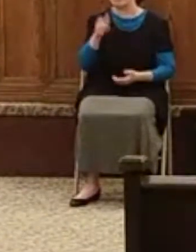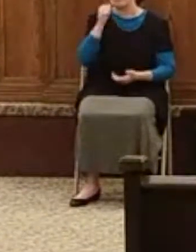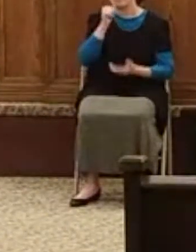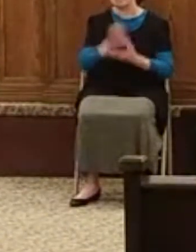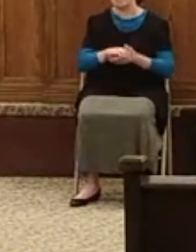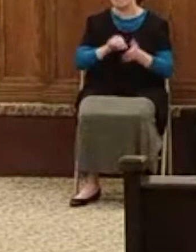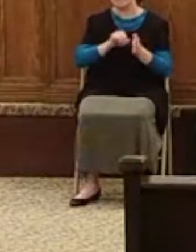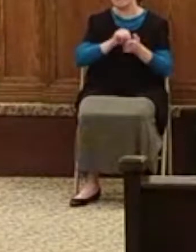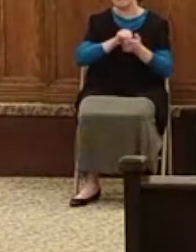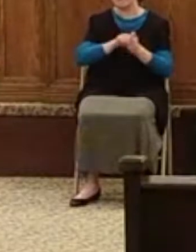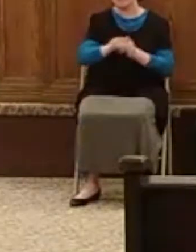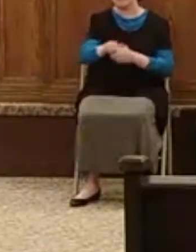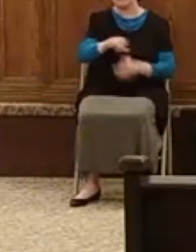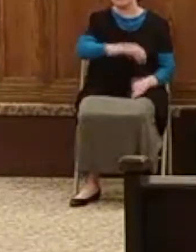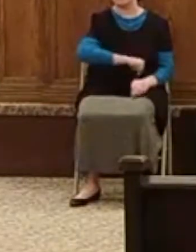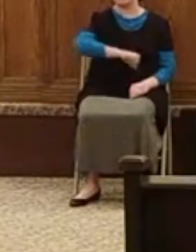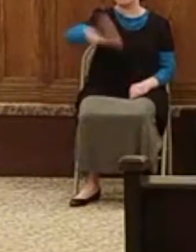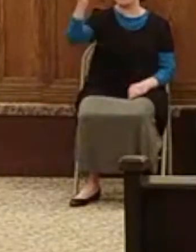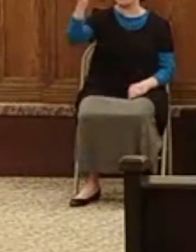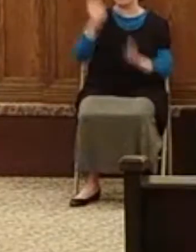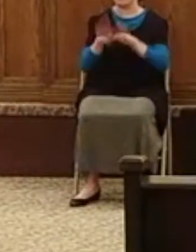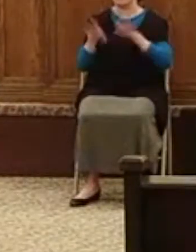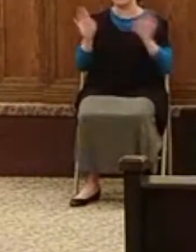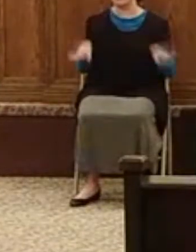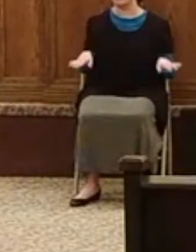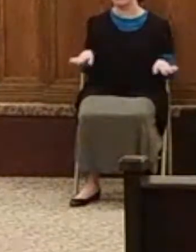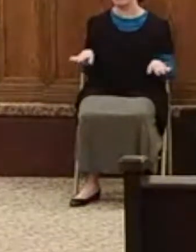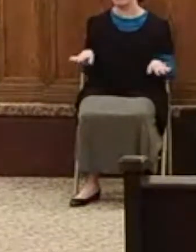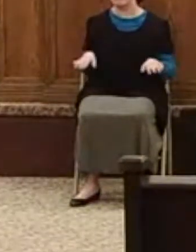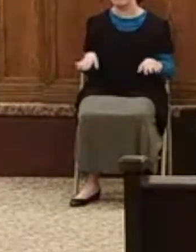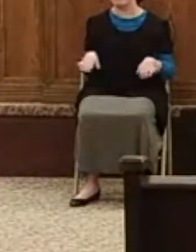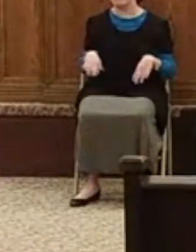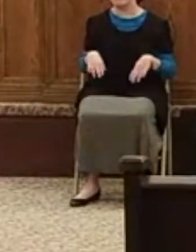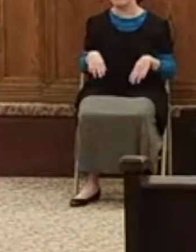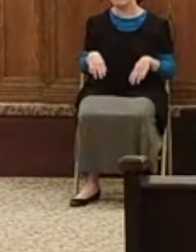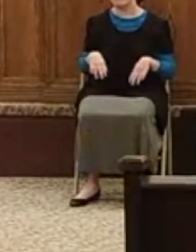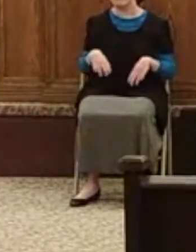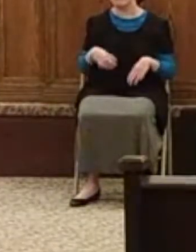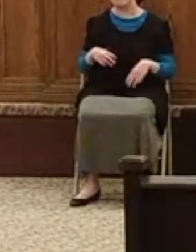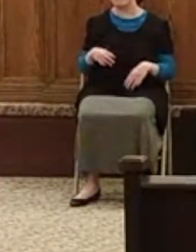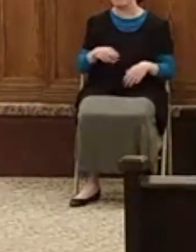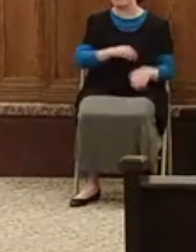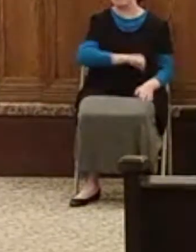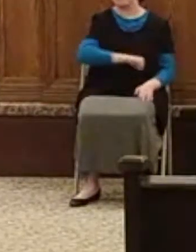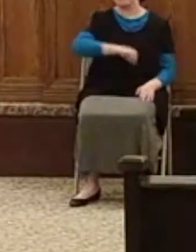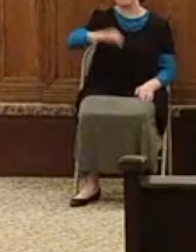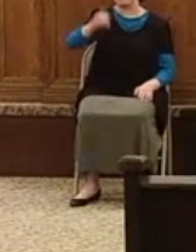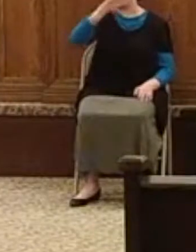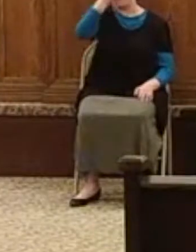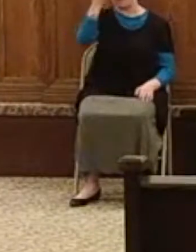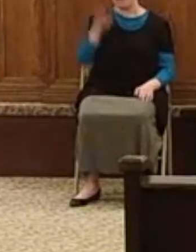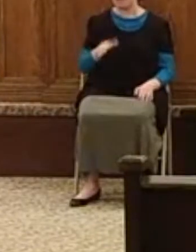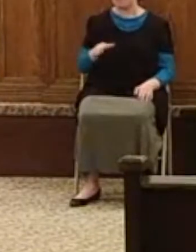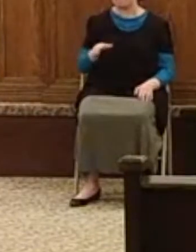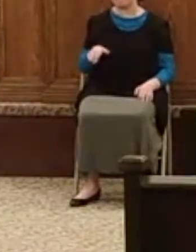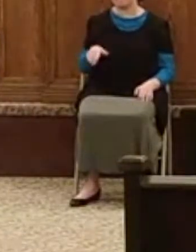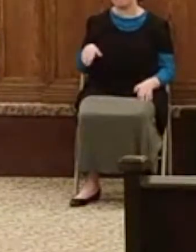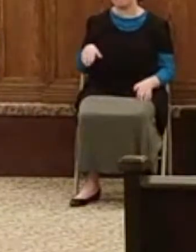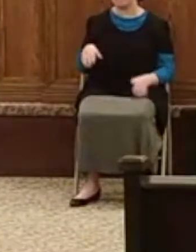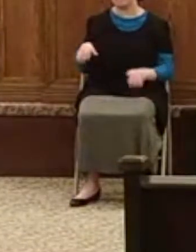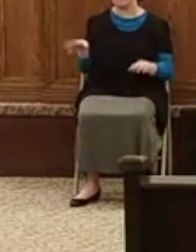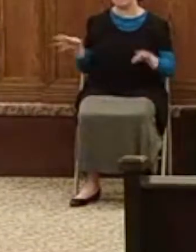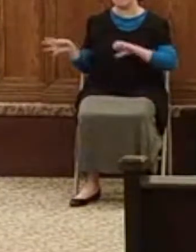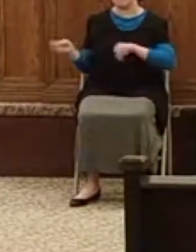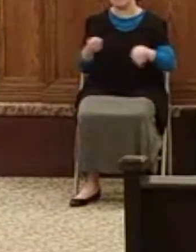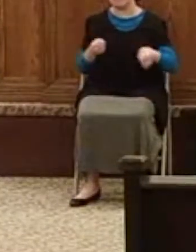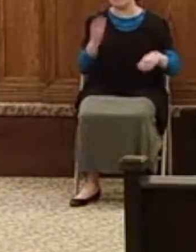wife, and has slain him with a sword of the children of Ammon? And now therefore the sword shall never depart from thine